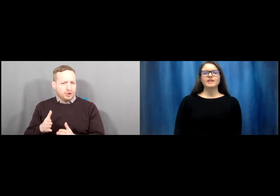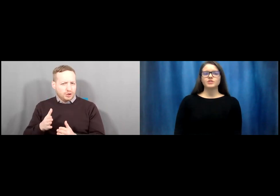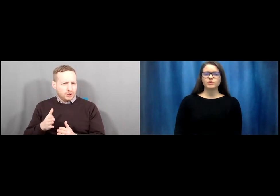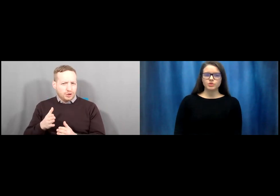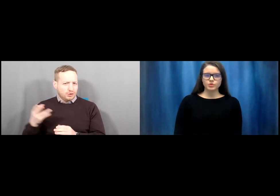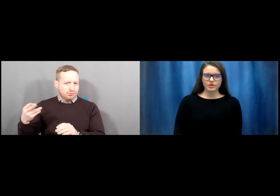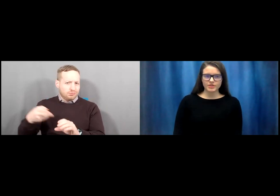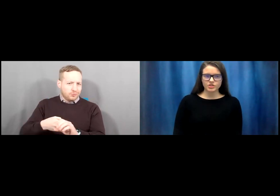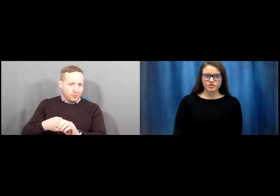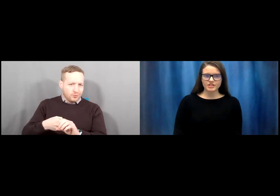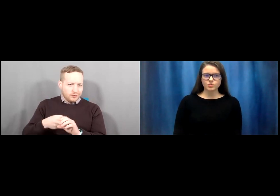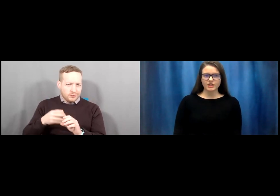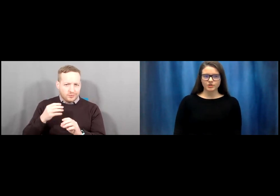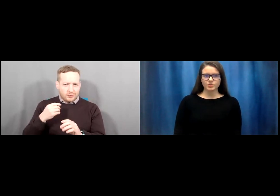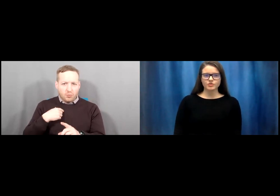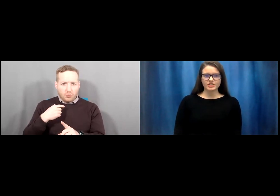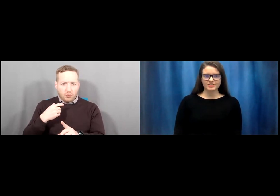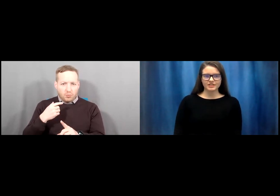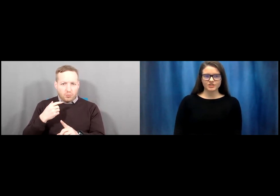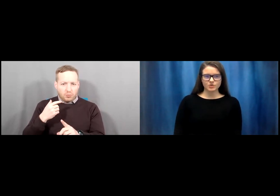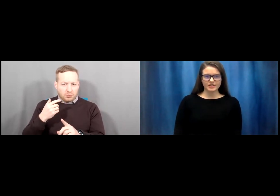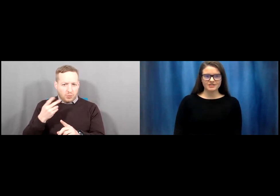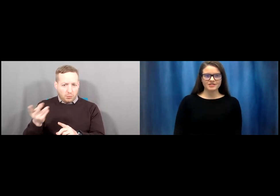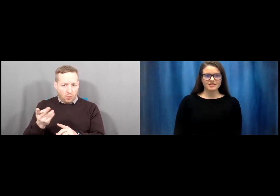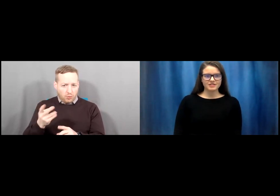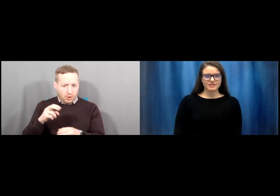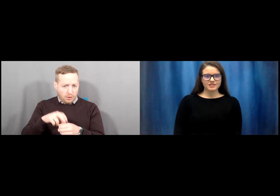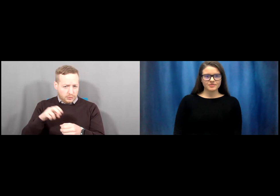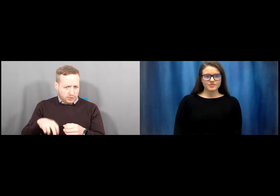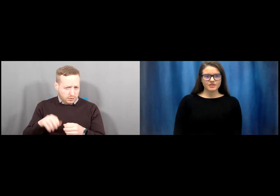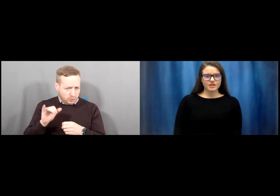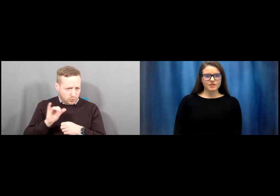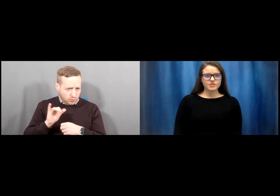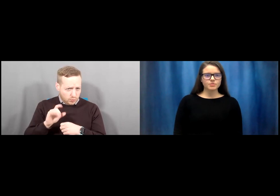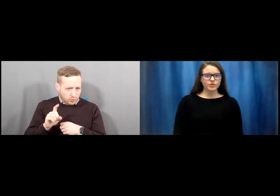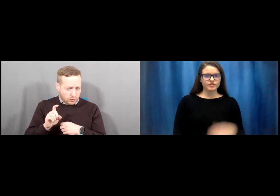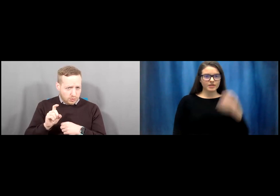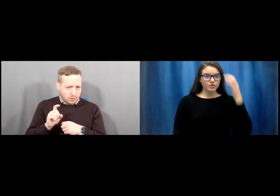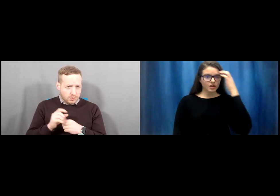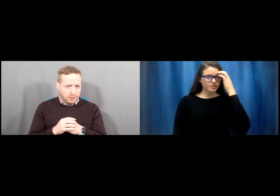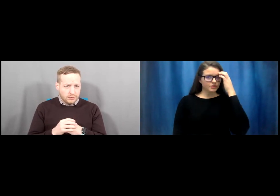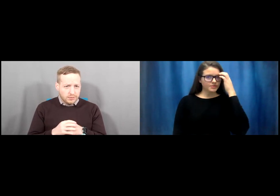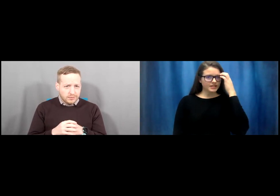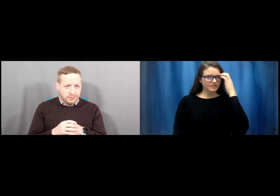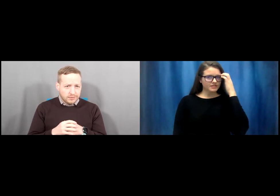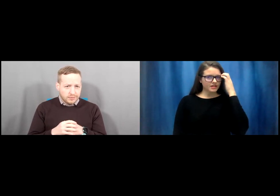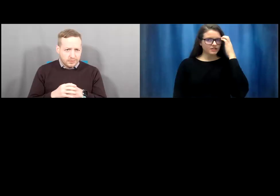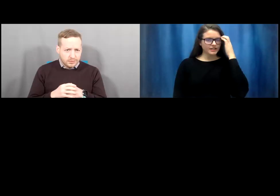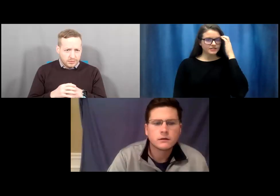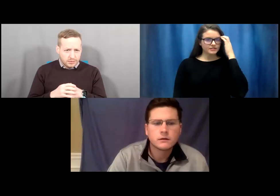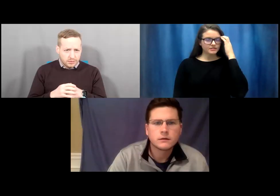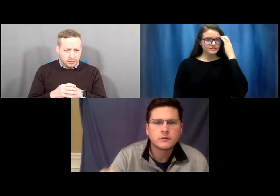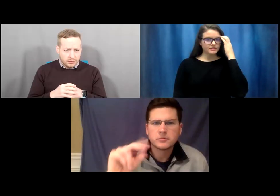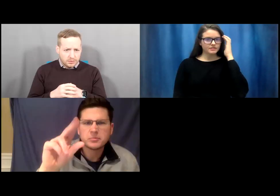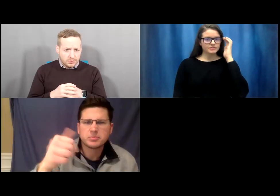And we have 2 new commissioners as well who've recently joined. So both of them will also abstain, is that